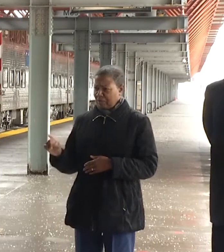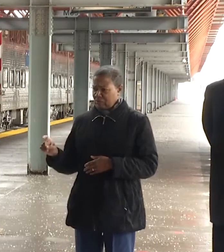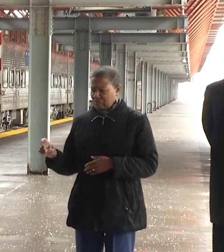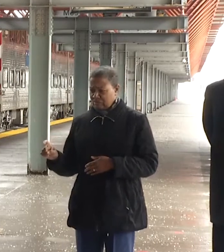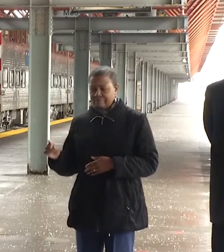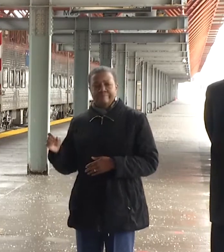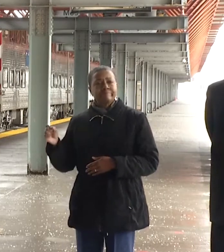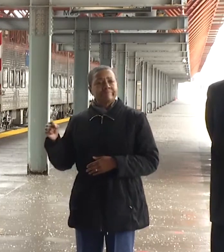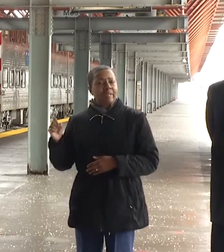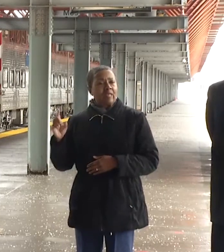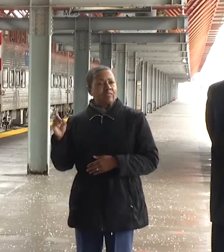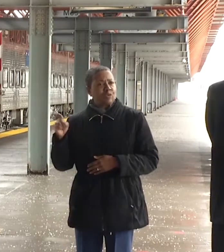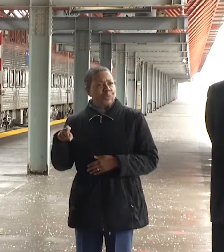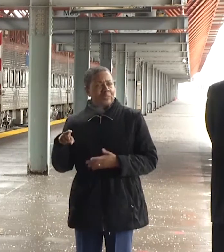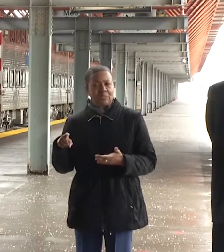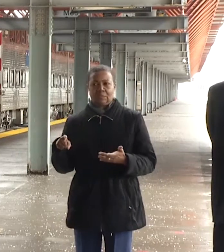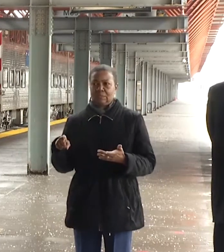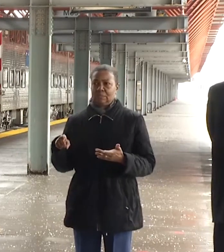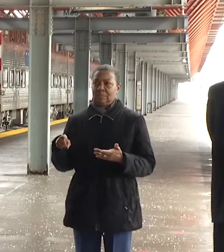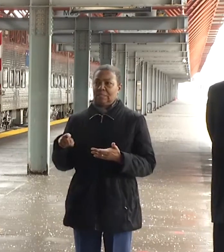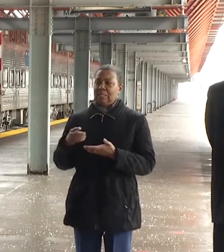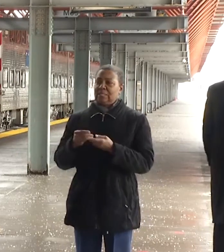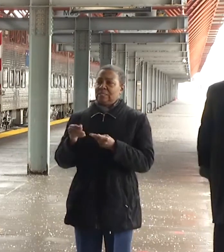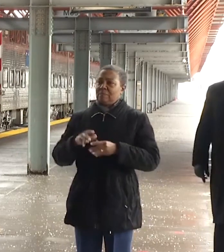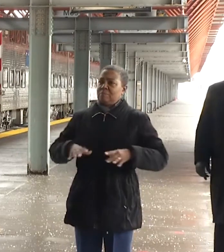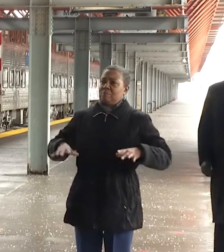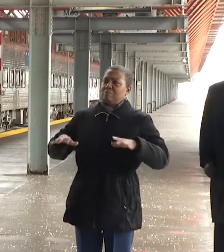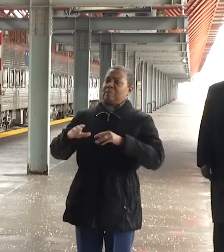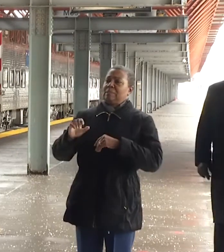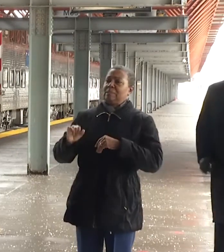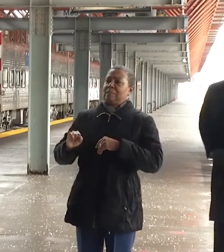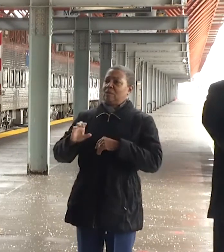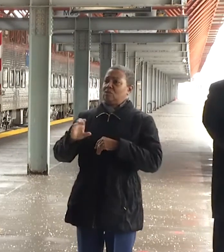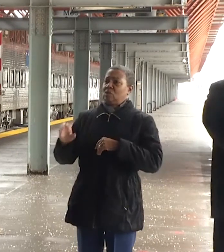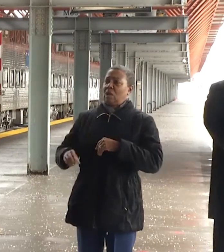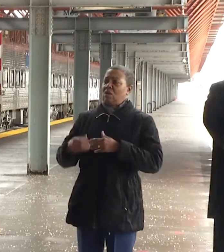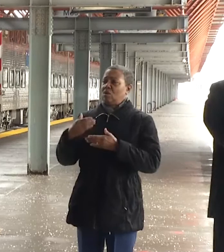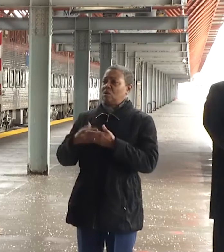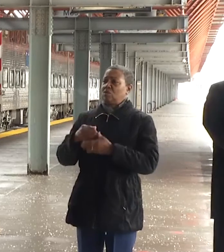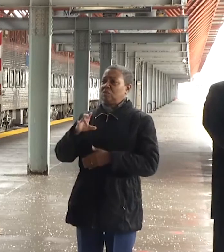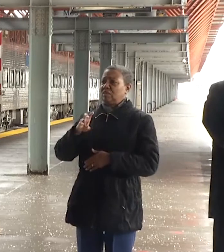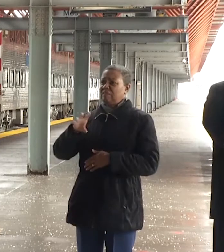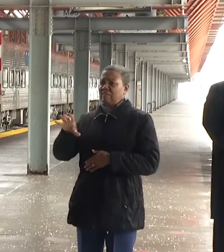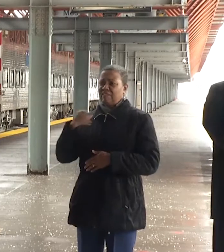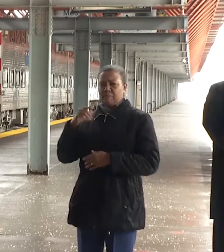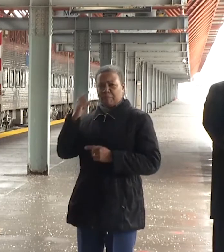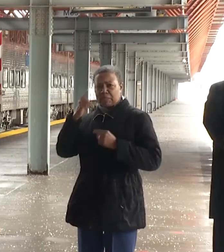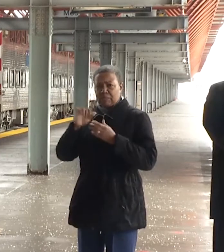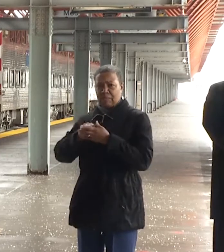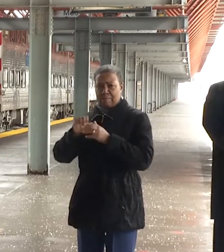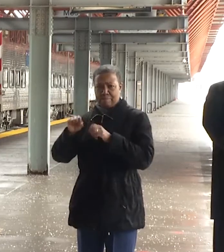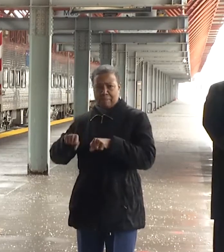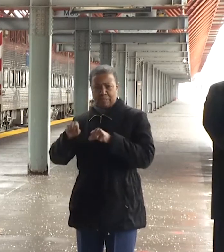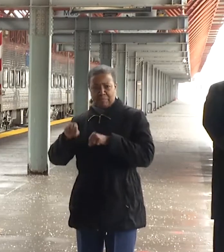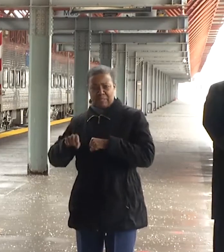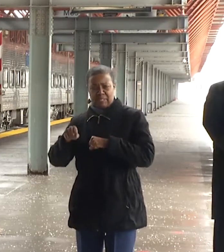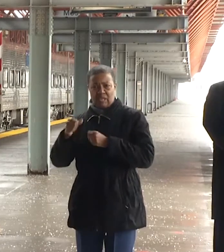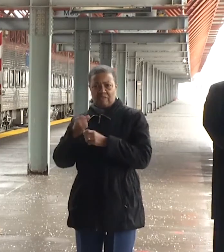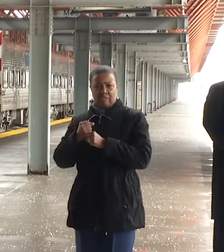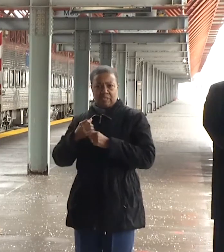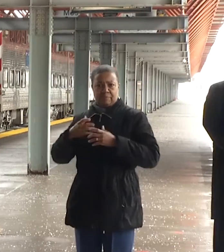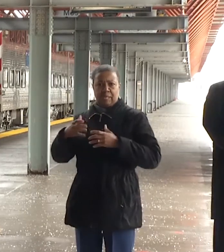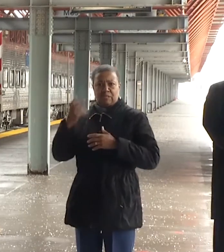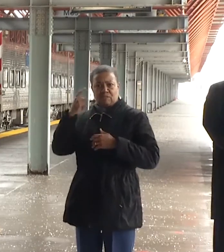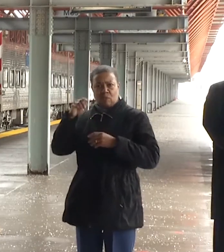Yeah, the question is there's a piece of property on the South Chicago branch near 75th. Have we been looking at that possibility of expansion